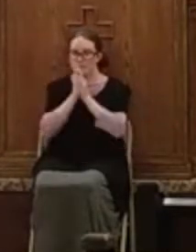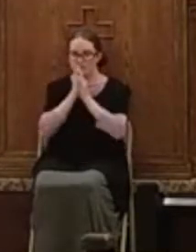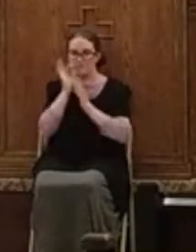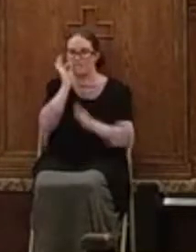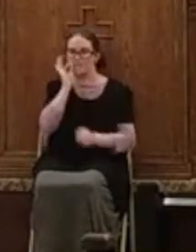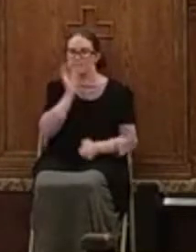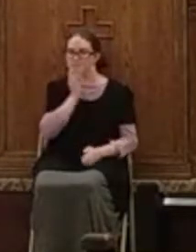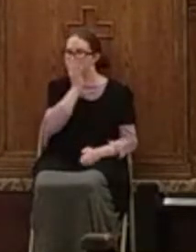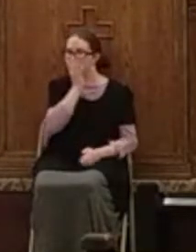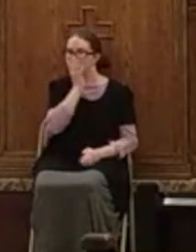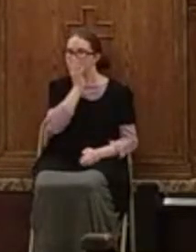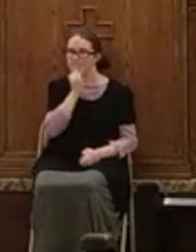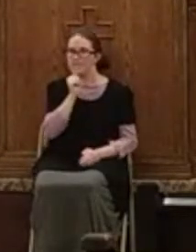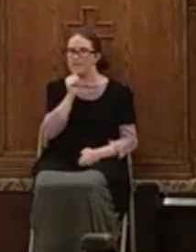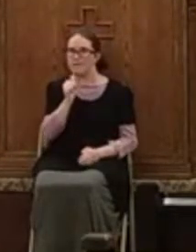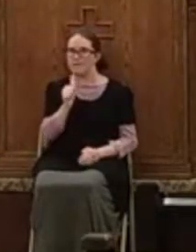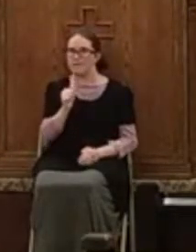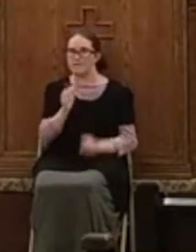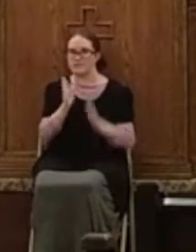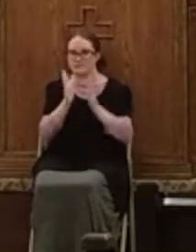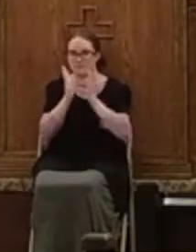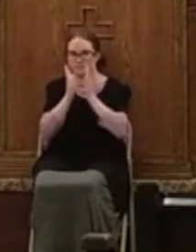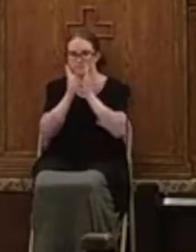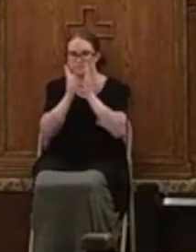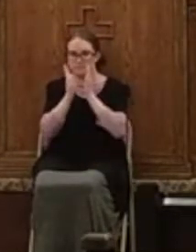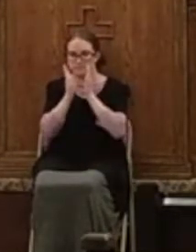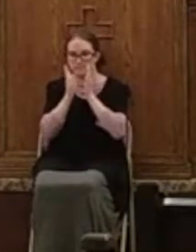fast. Now we just pray fast. Yeah.